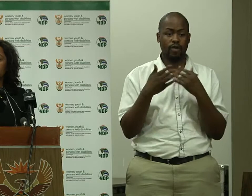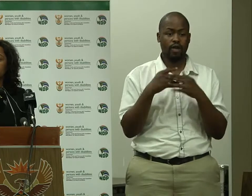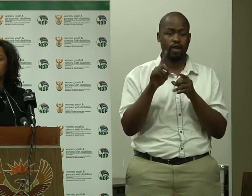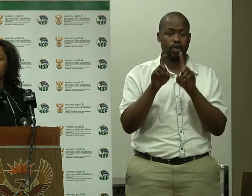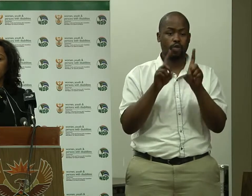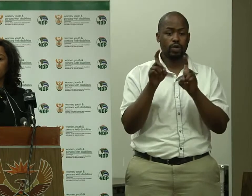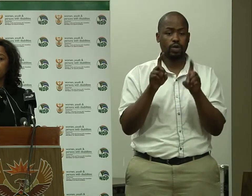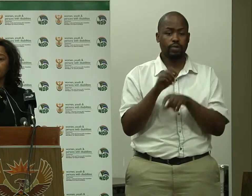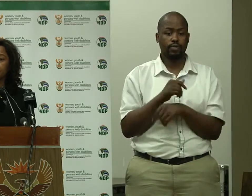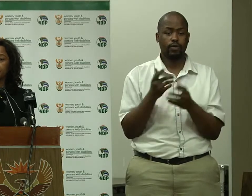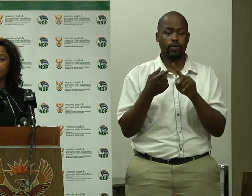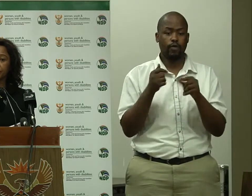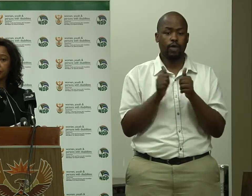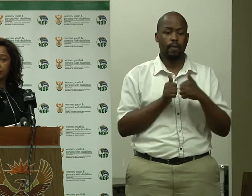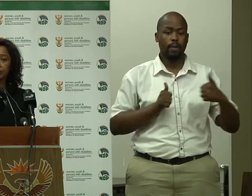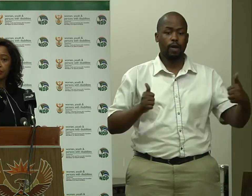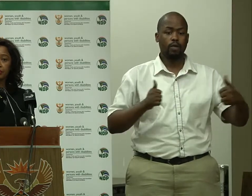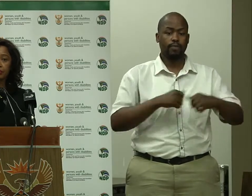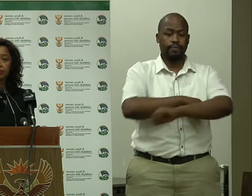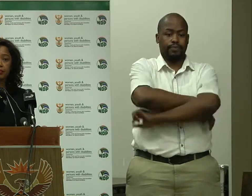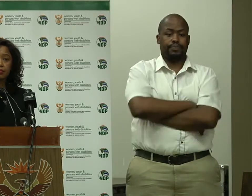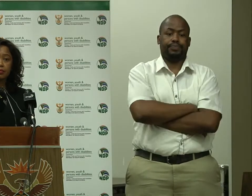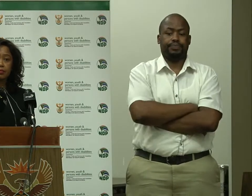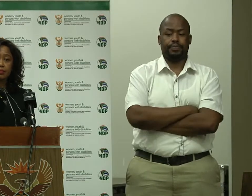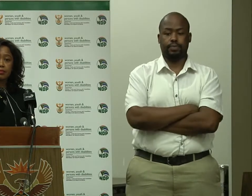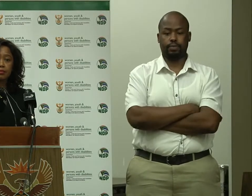question for the panel?